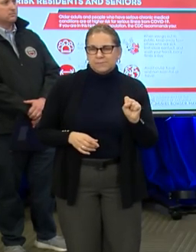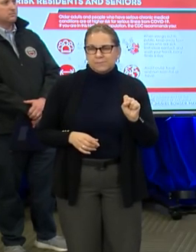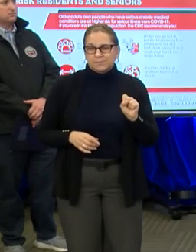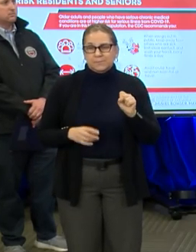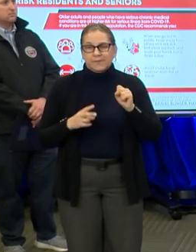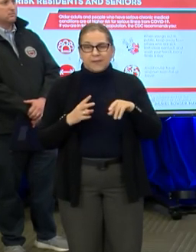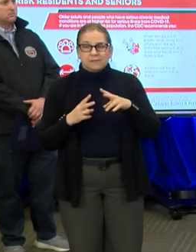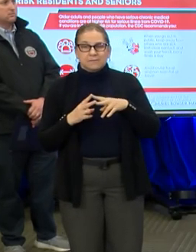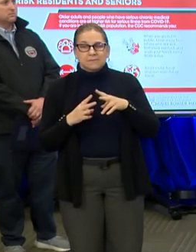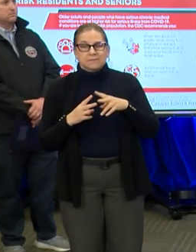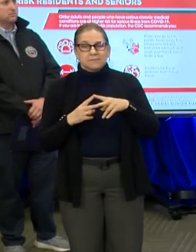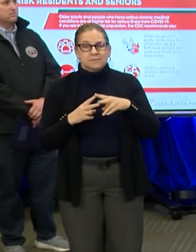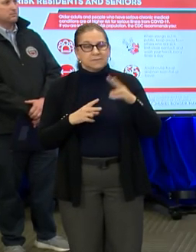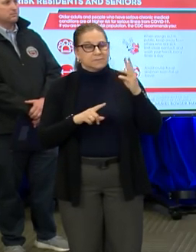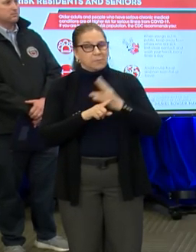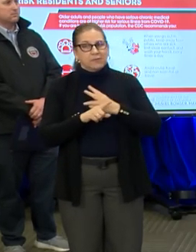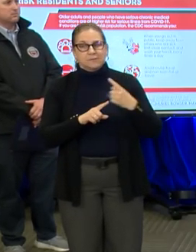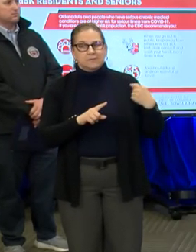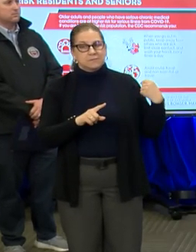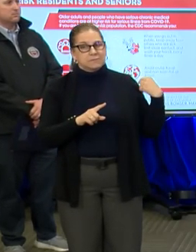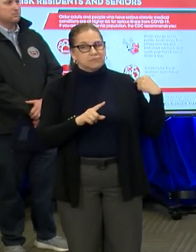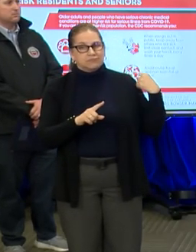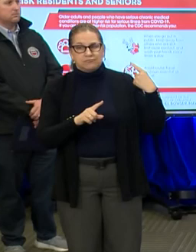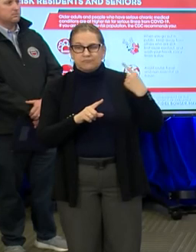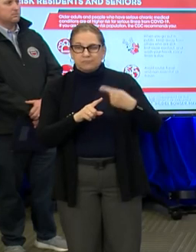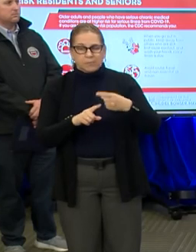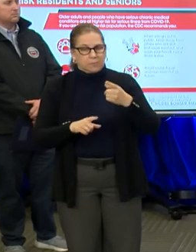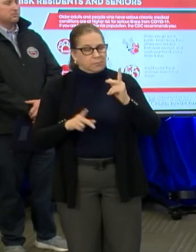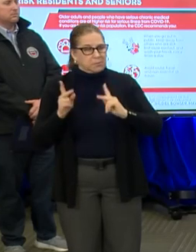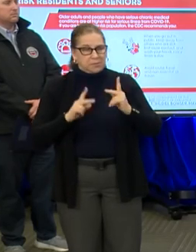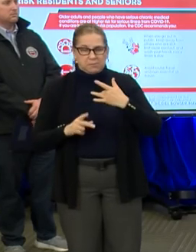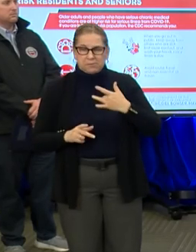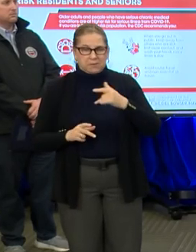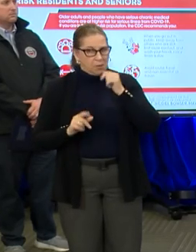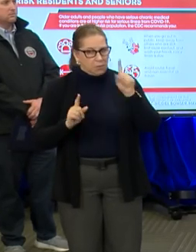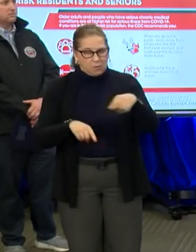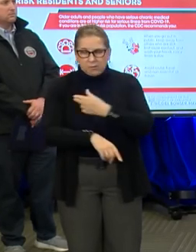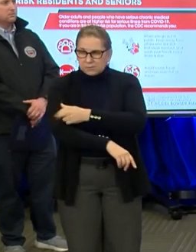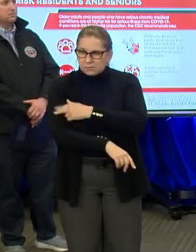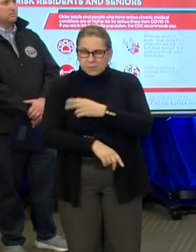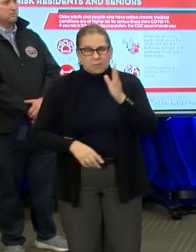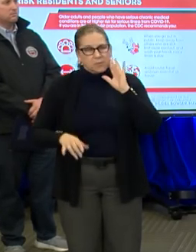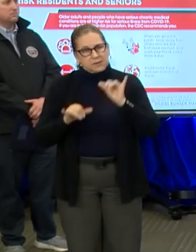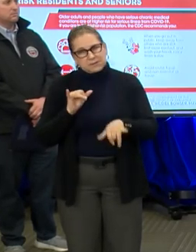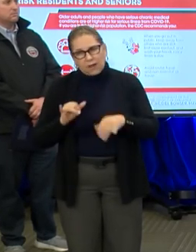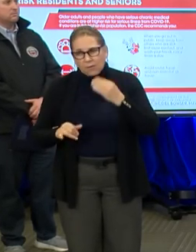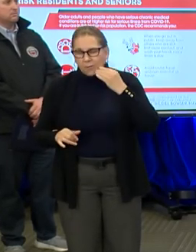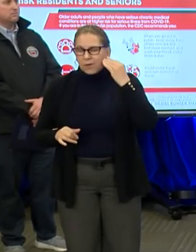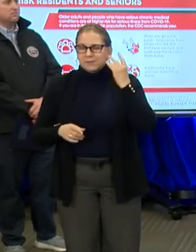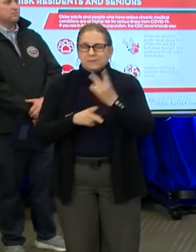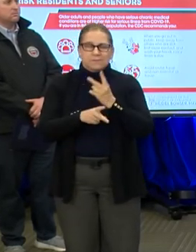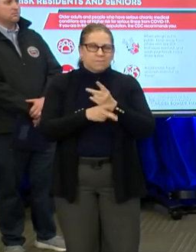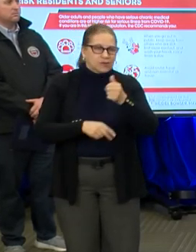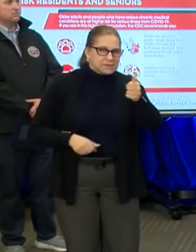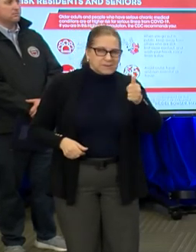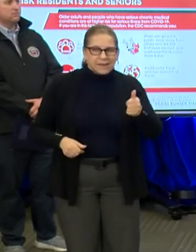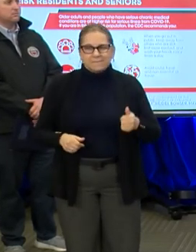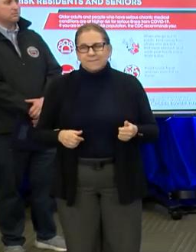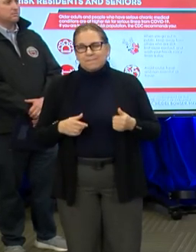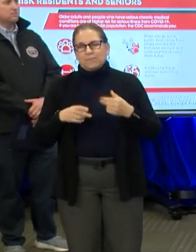emergency services for, and you would have stayed at home and provided yourself self-care, we consider those to be mild